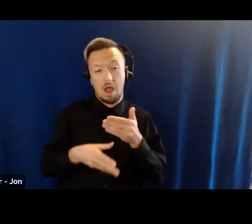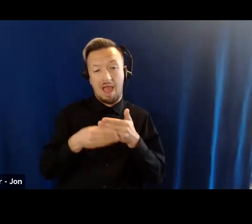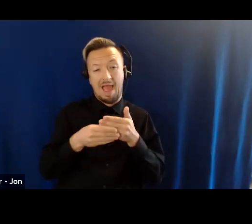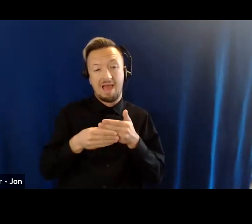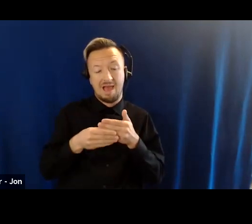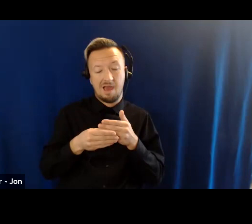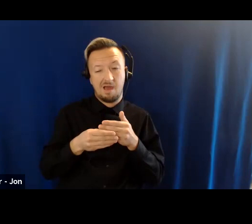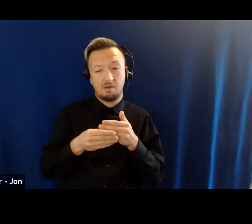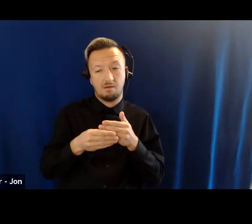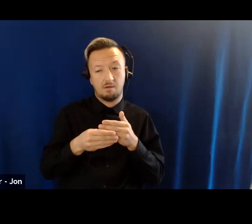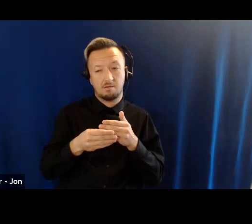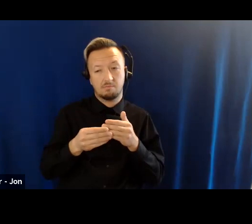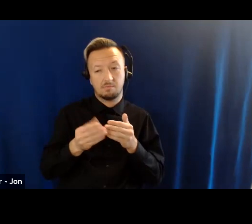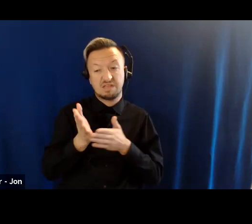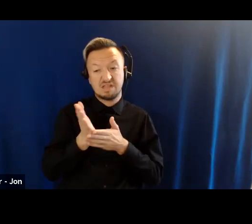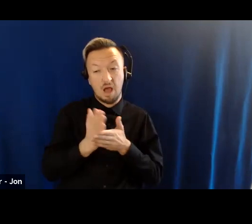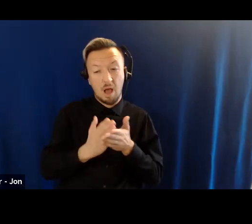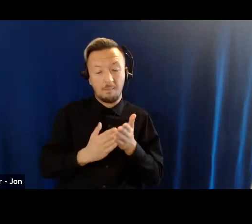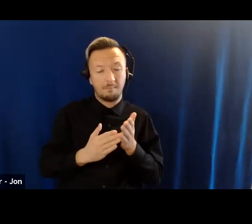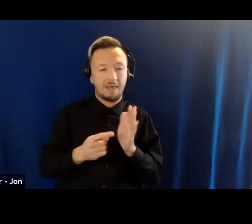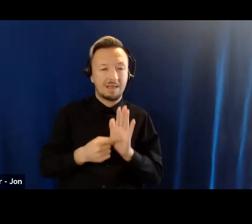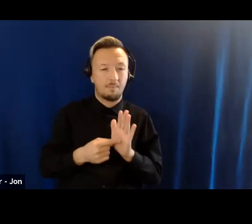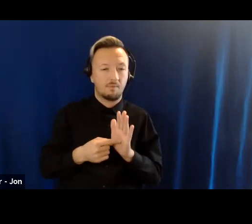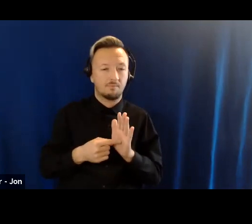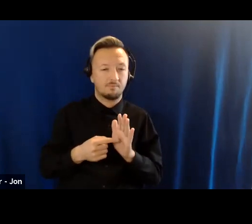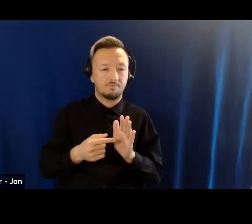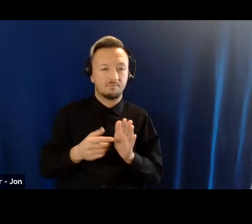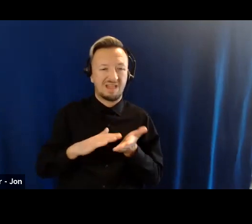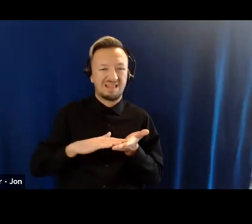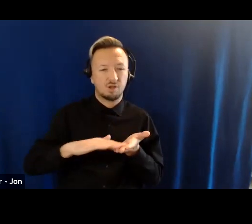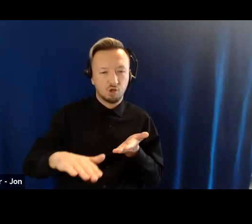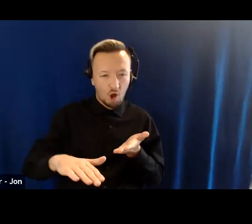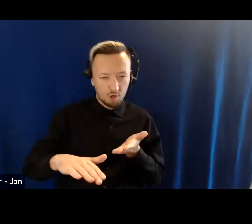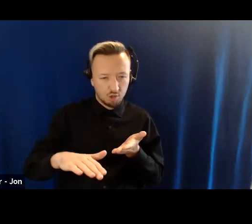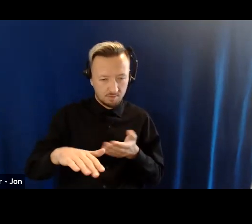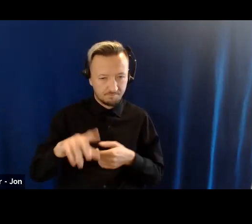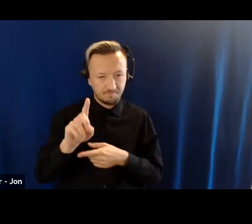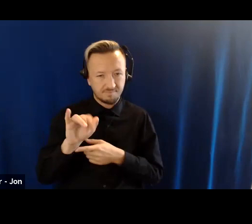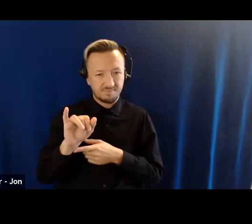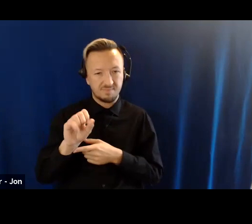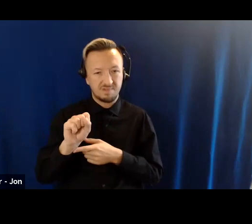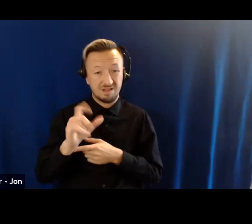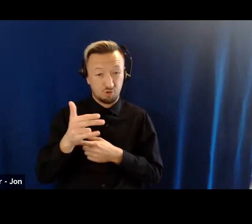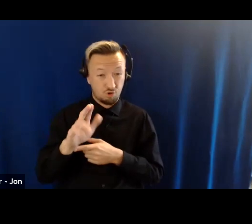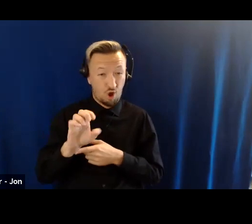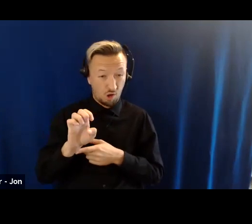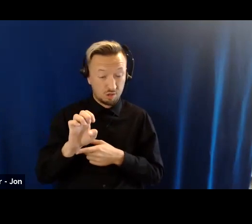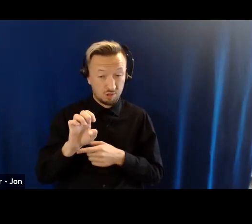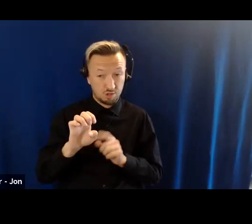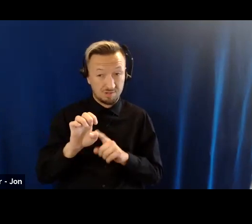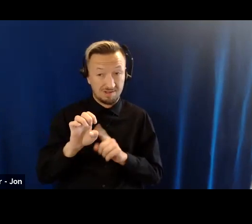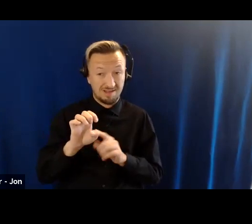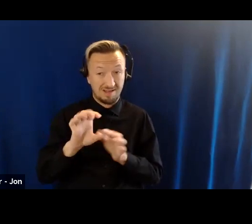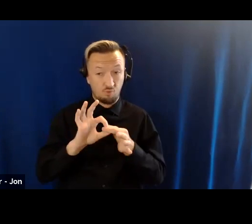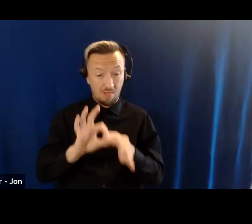discharging some people, and those discharges seem to be